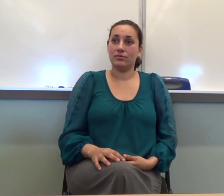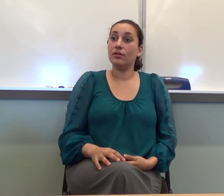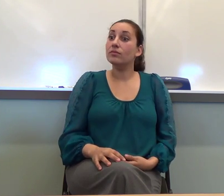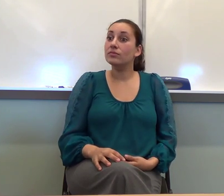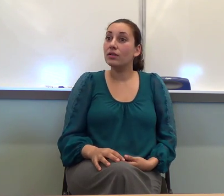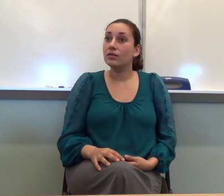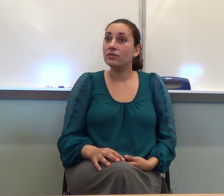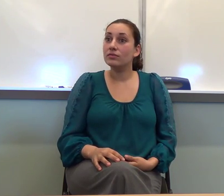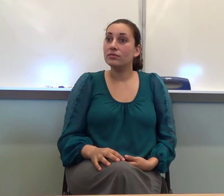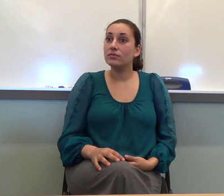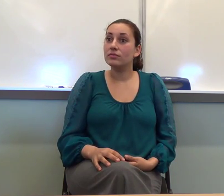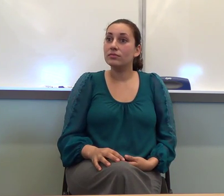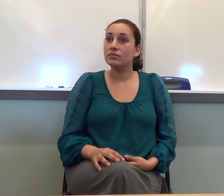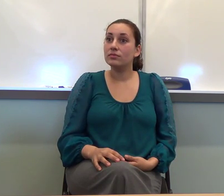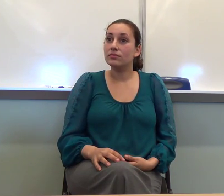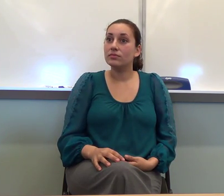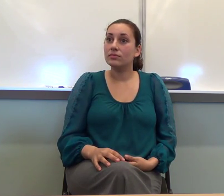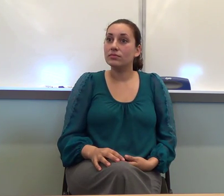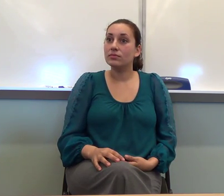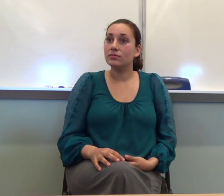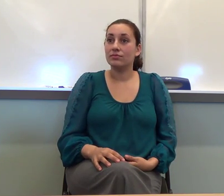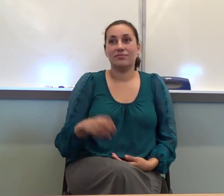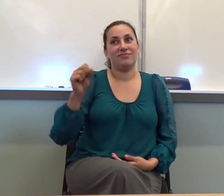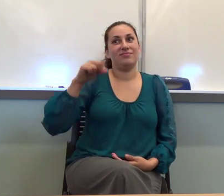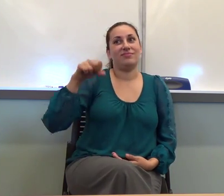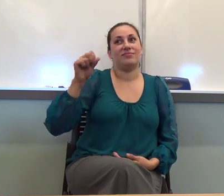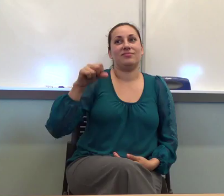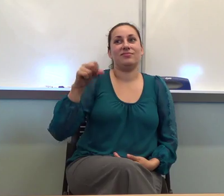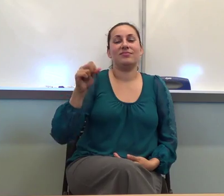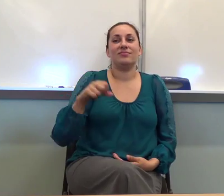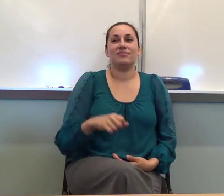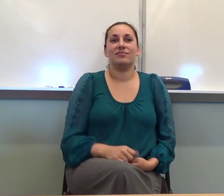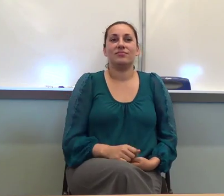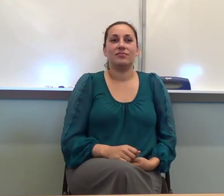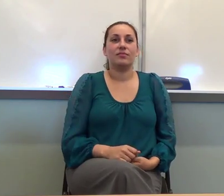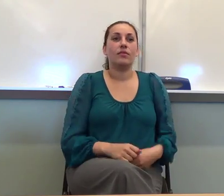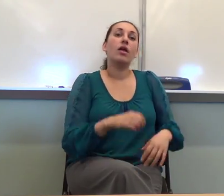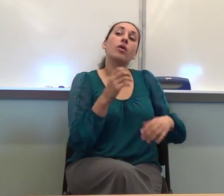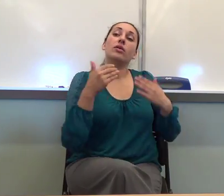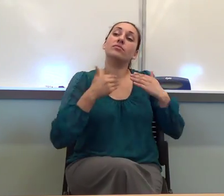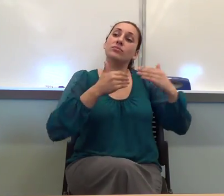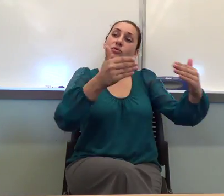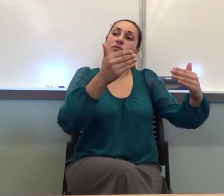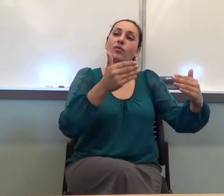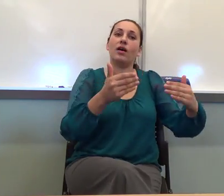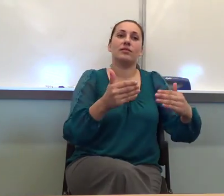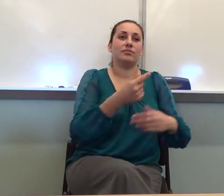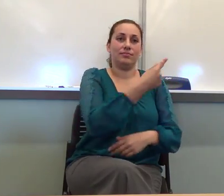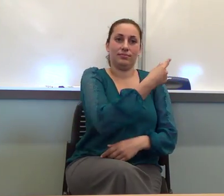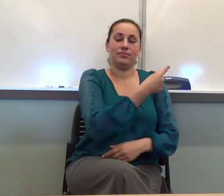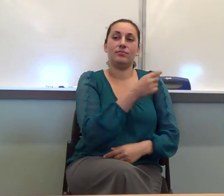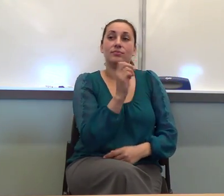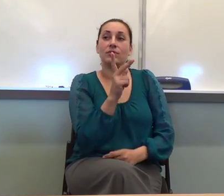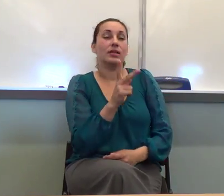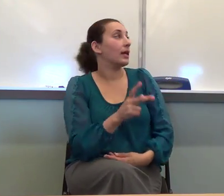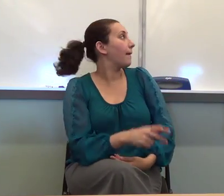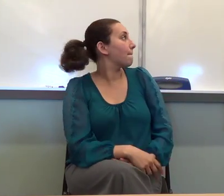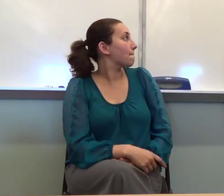You can see this is the use of rates and so forth. Okay, so let's go on to an extension of this idea, which